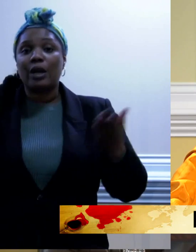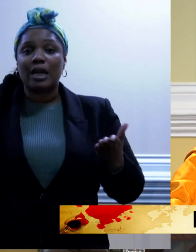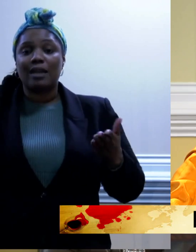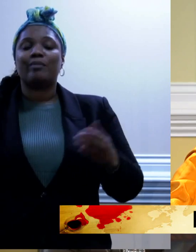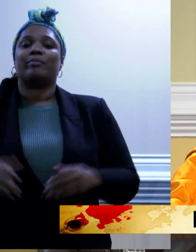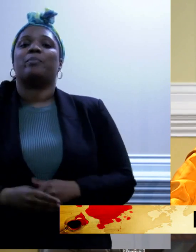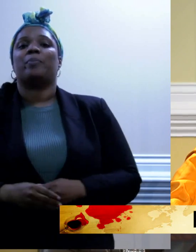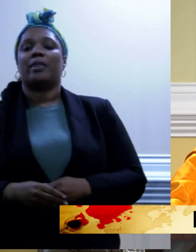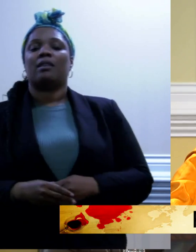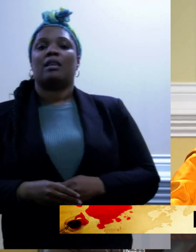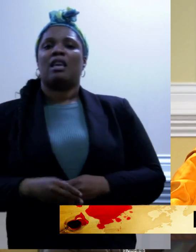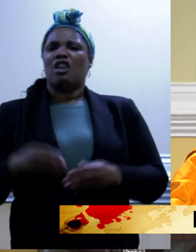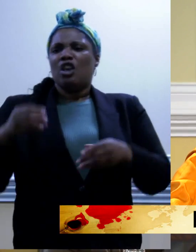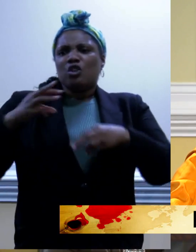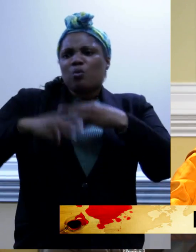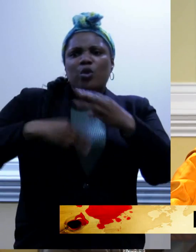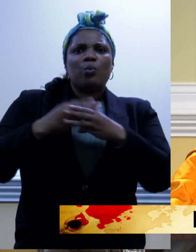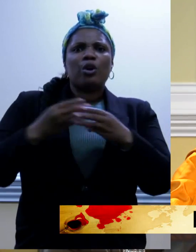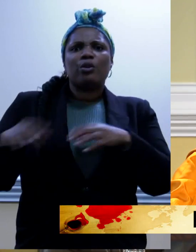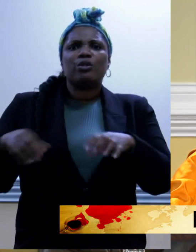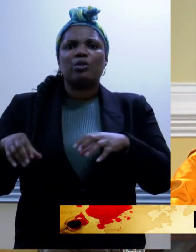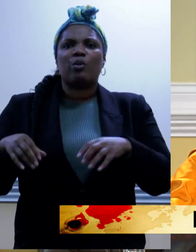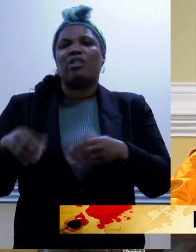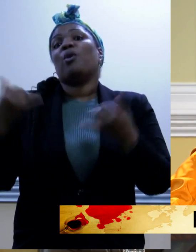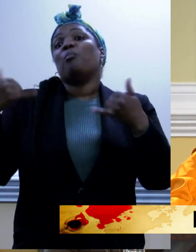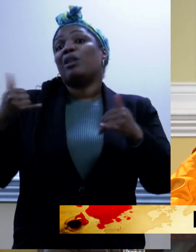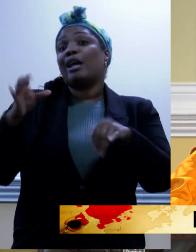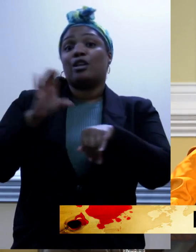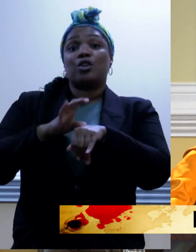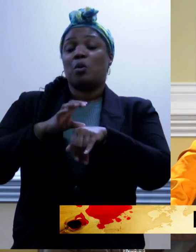And that's what the world is doing.